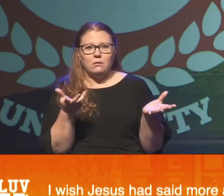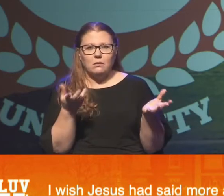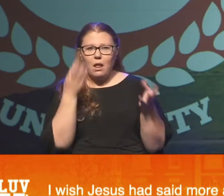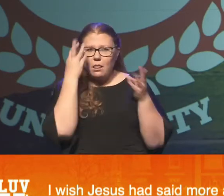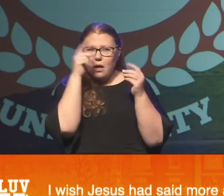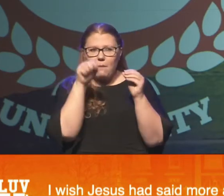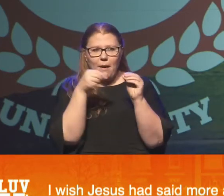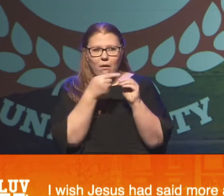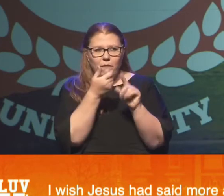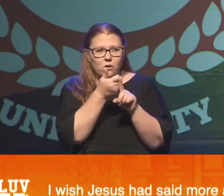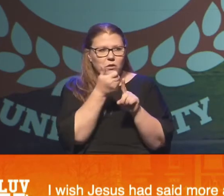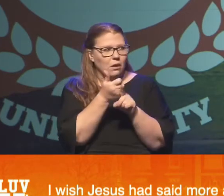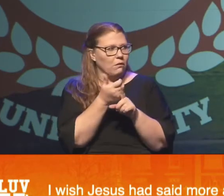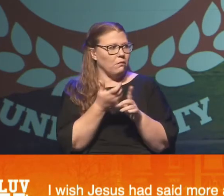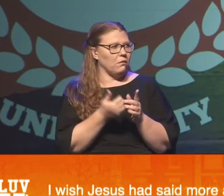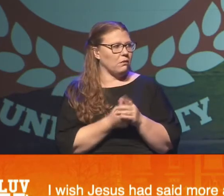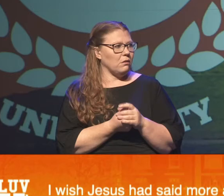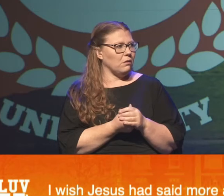about that for a minute.